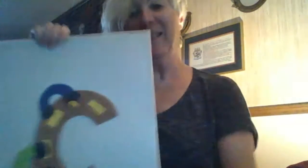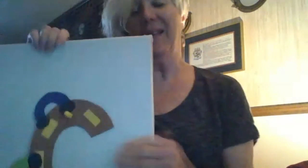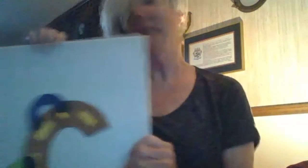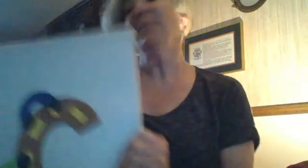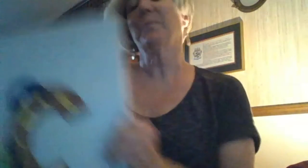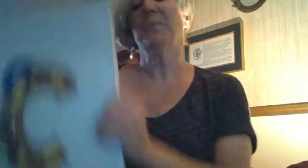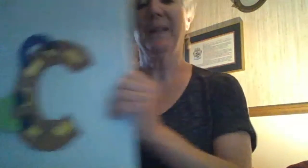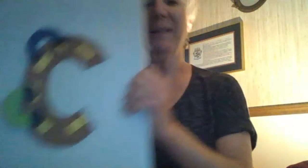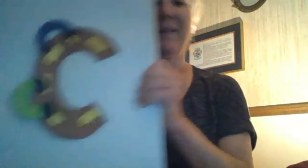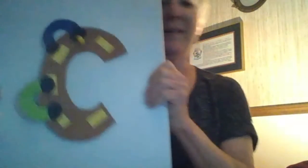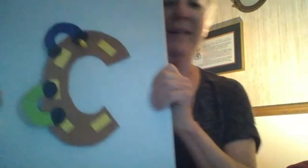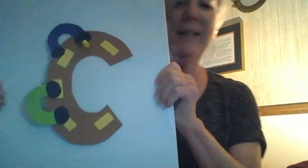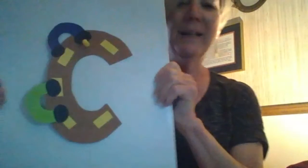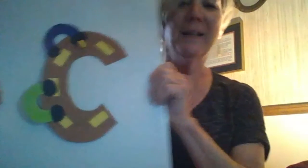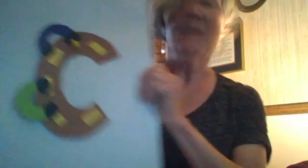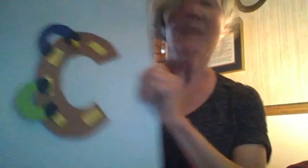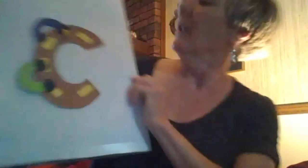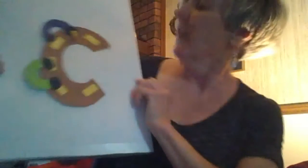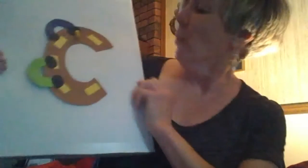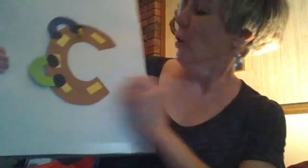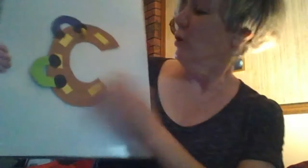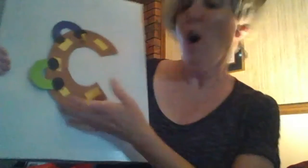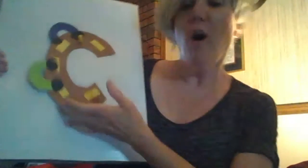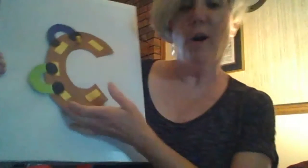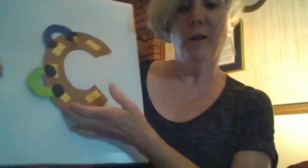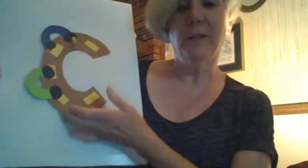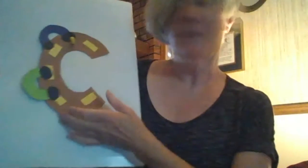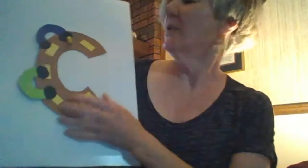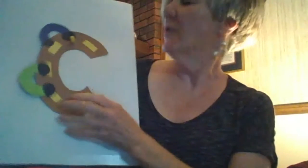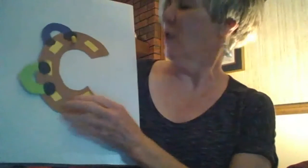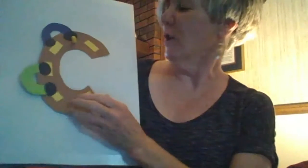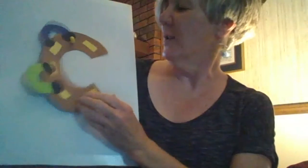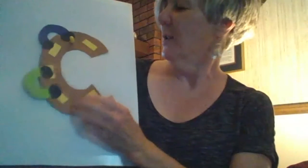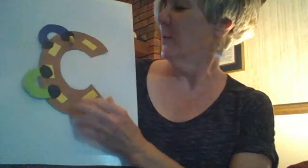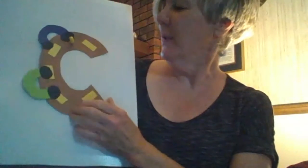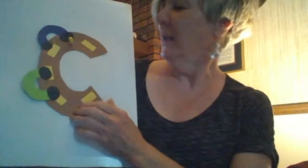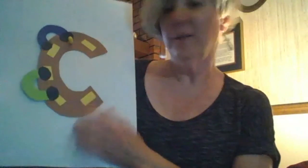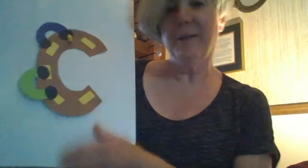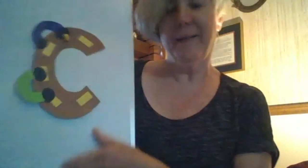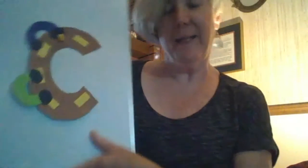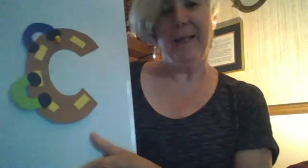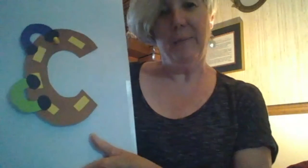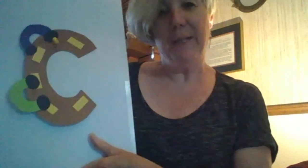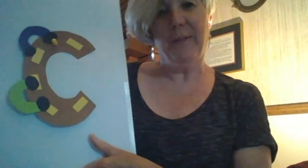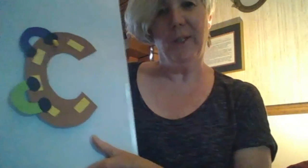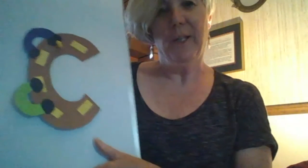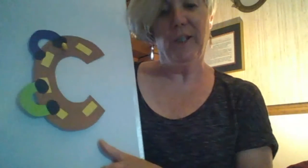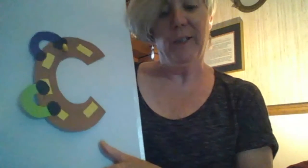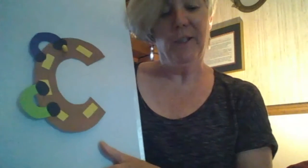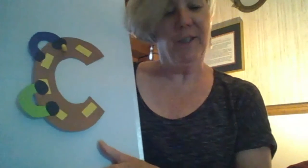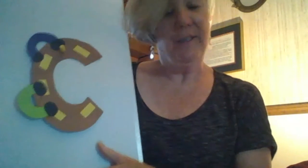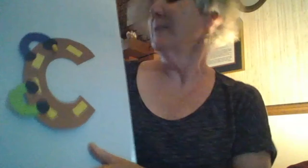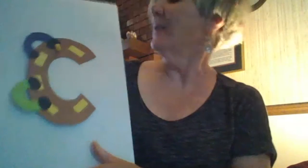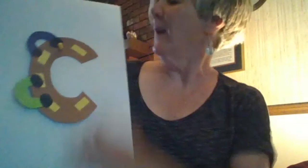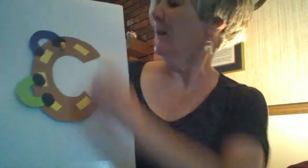C. C, the word car starts with the letter C, makes the k,